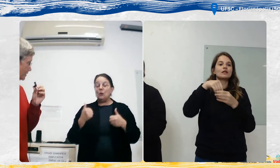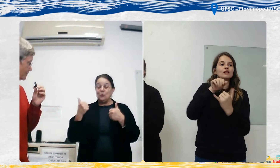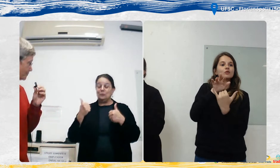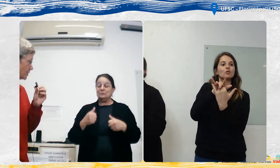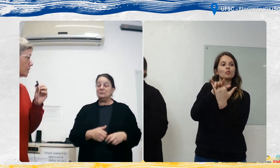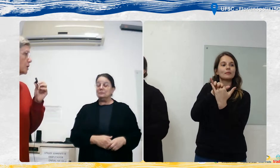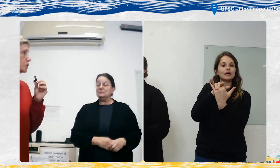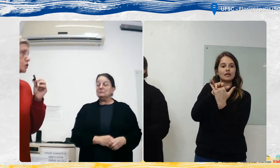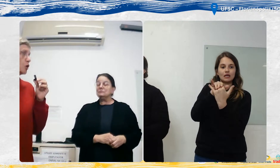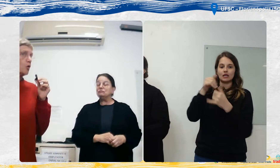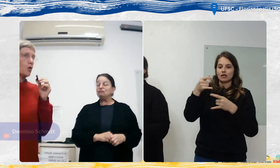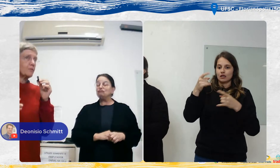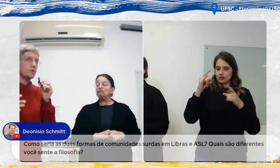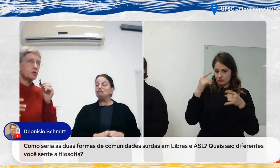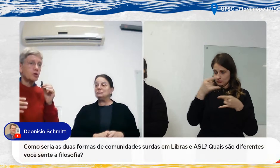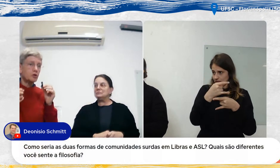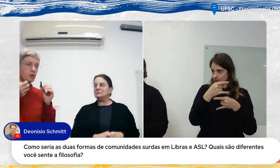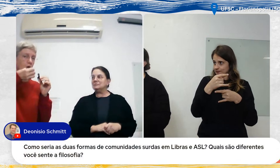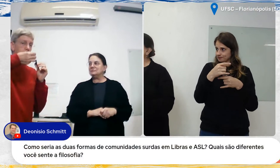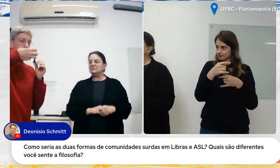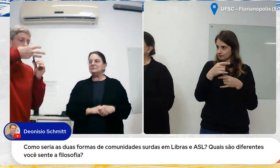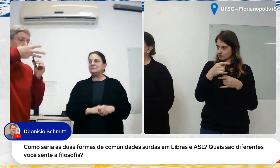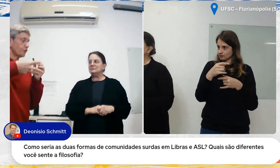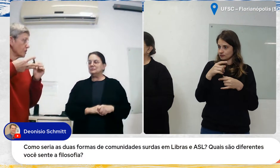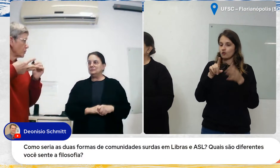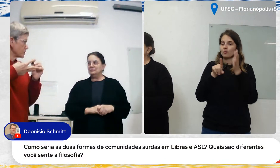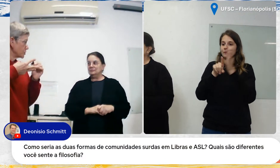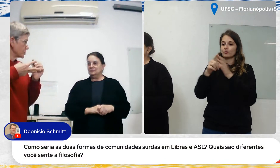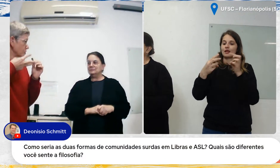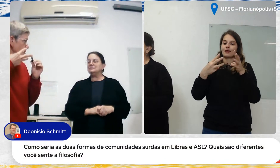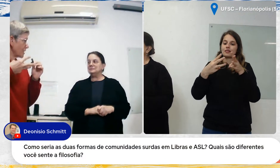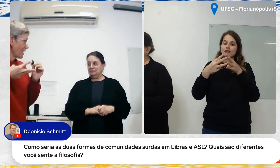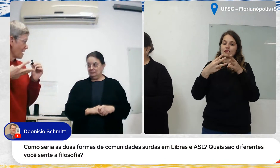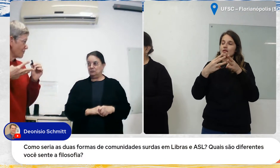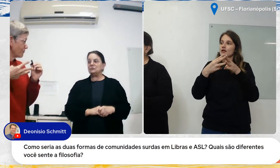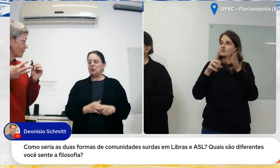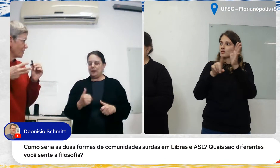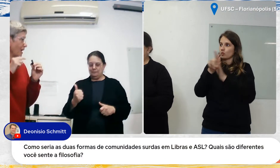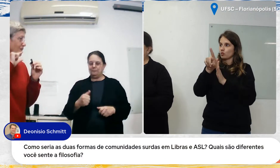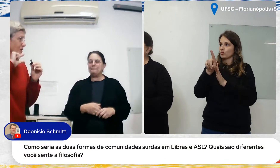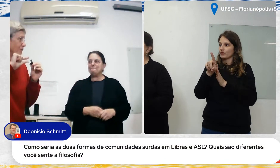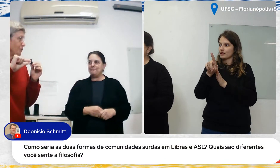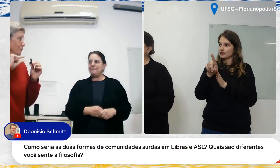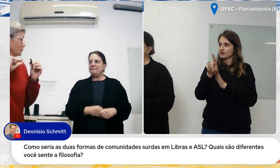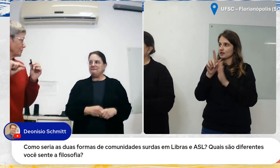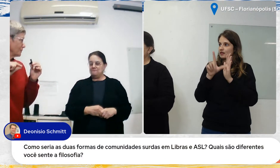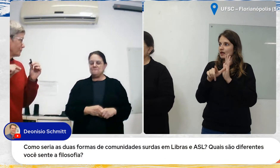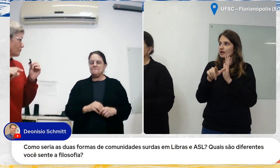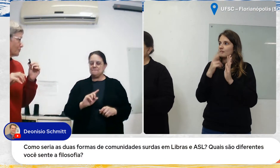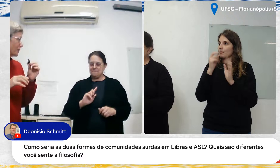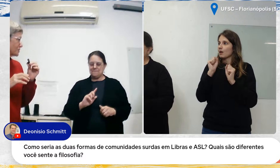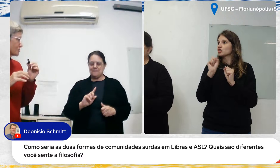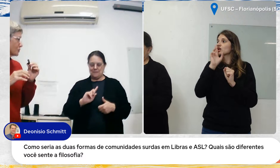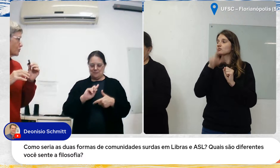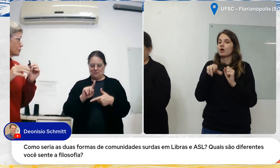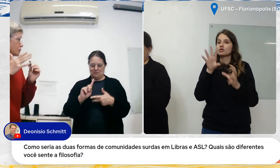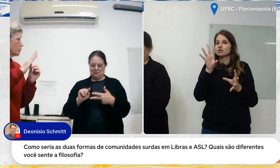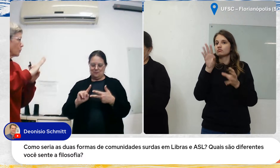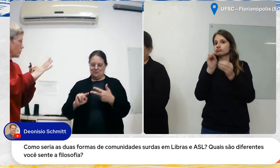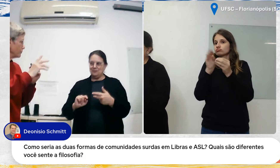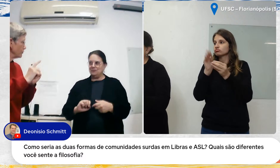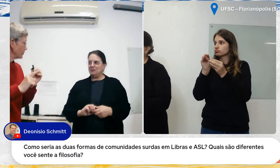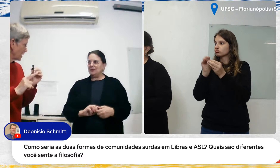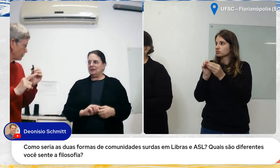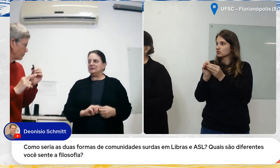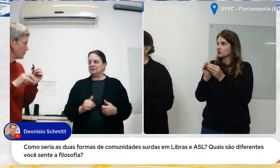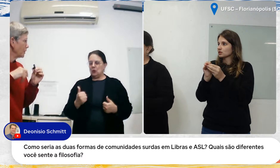online. So I'm just going to ask you the 3 questions that I have And then if you could give the replies to those, and don't